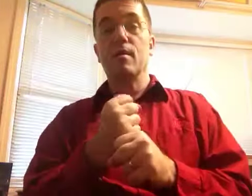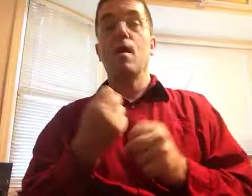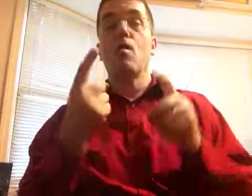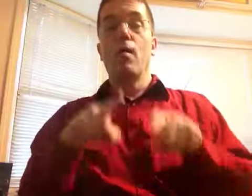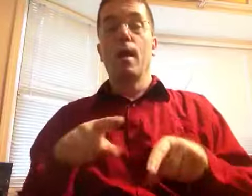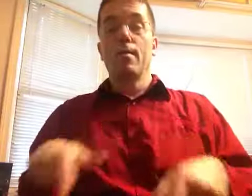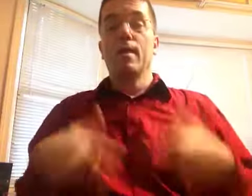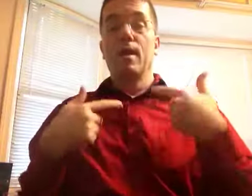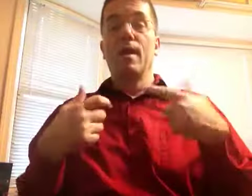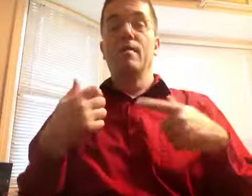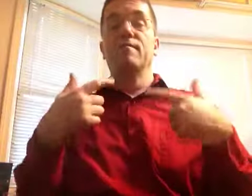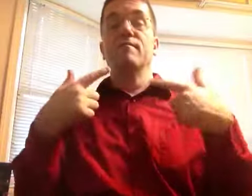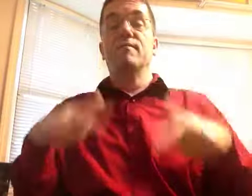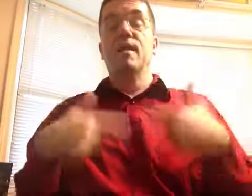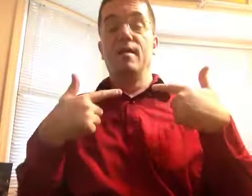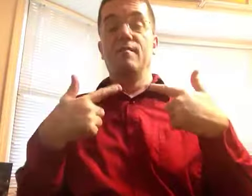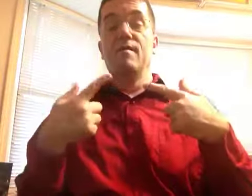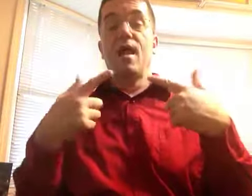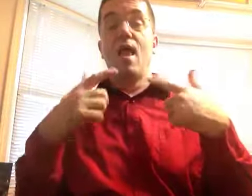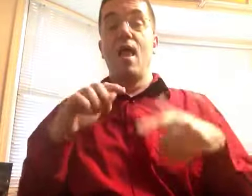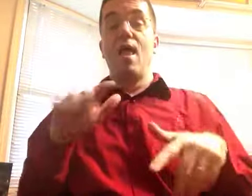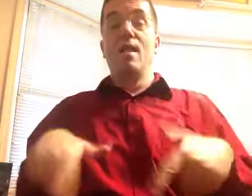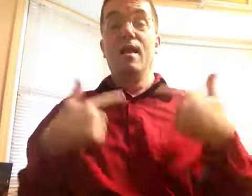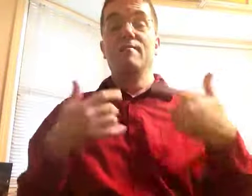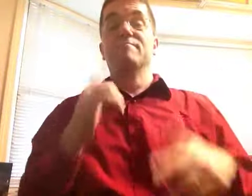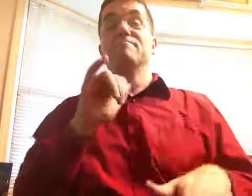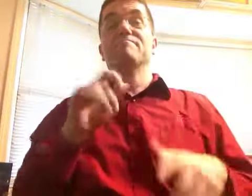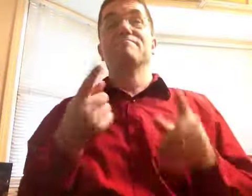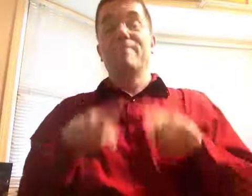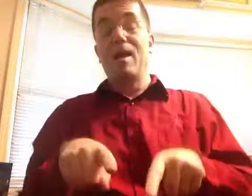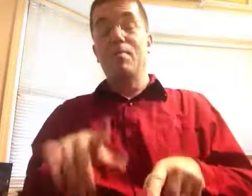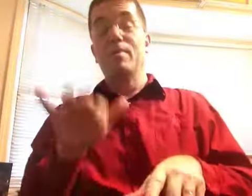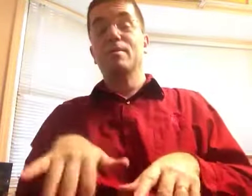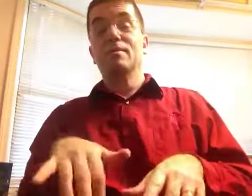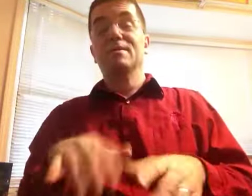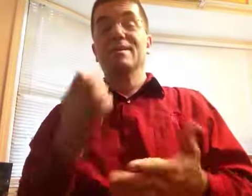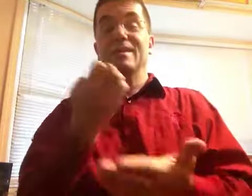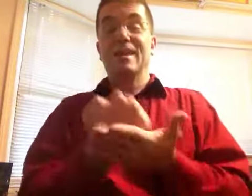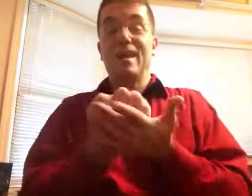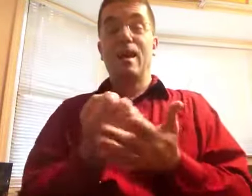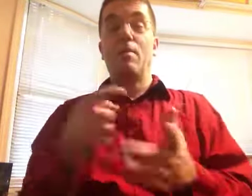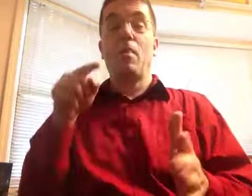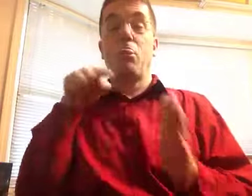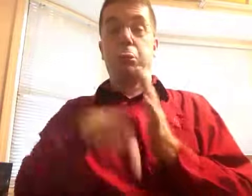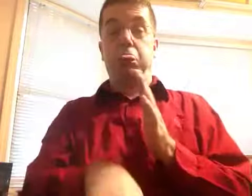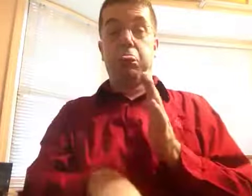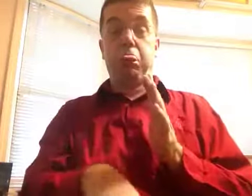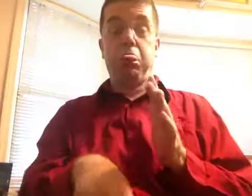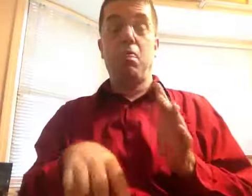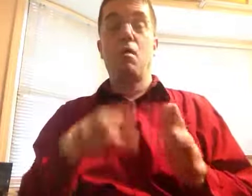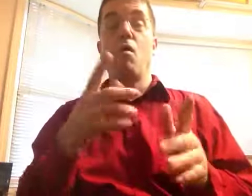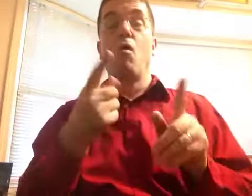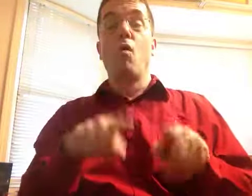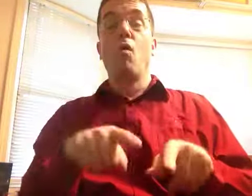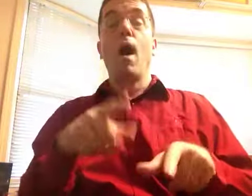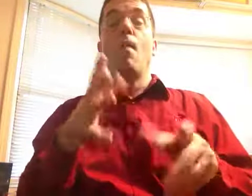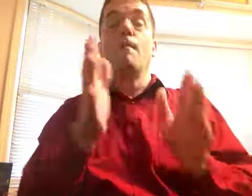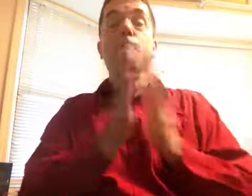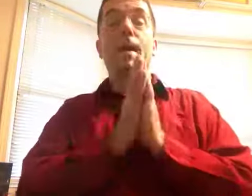and stuff, so our income has been cut down quite a bit, probably half, if not more. So the 45 or 50